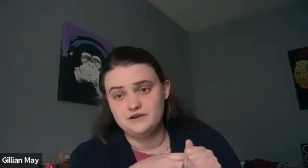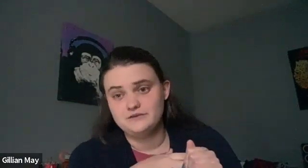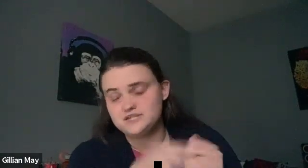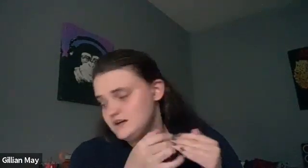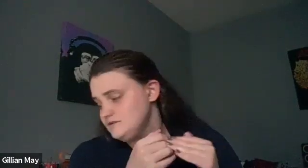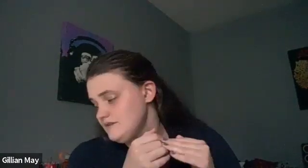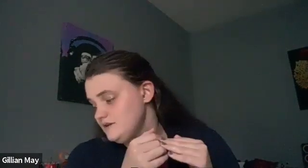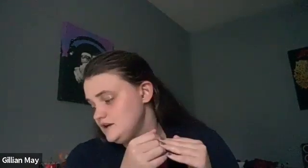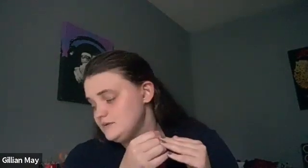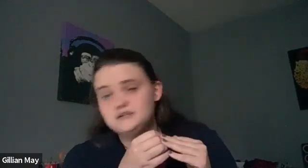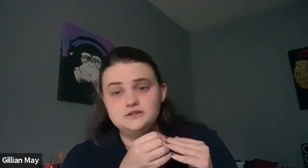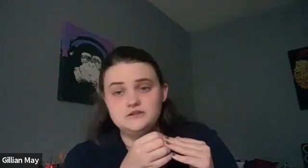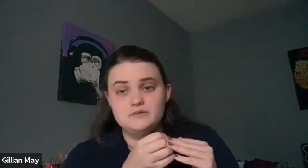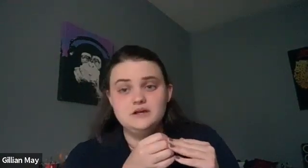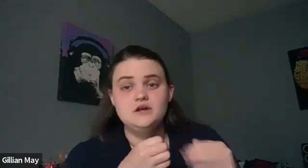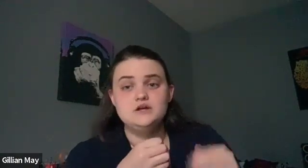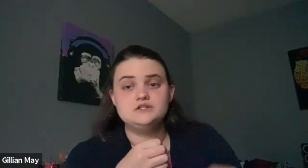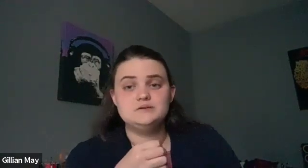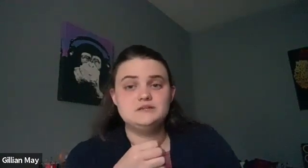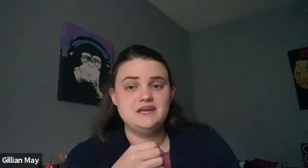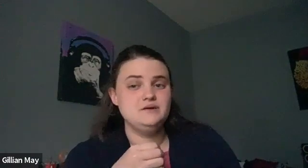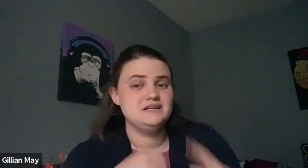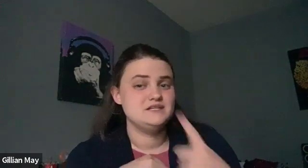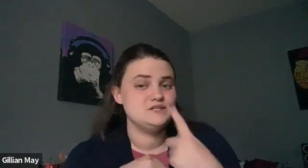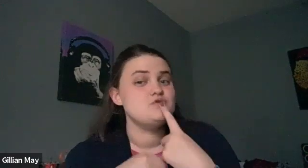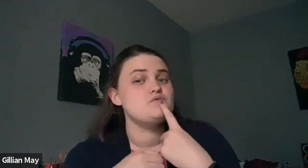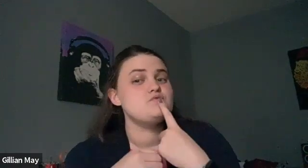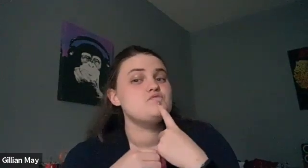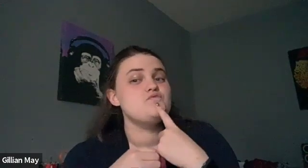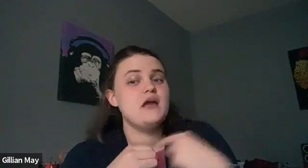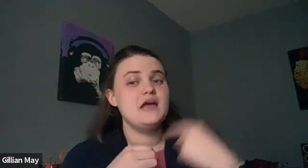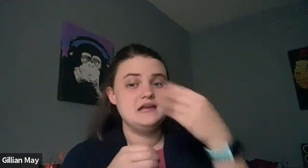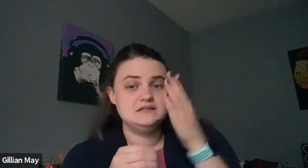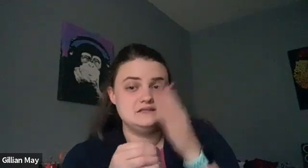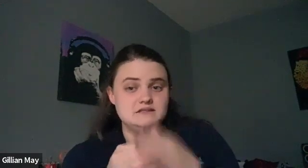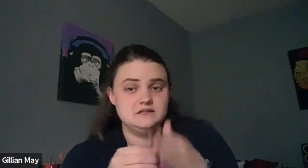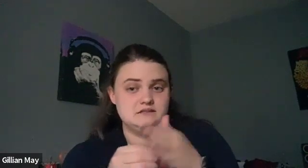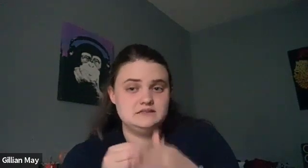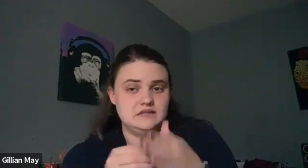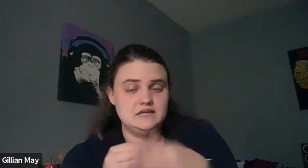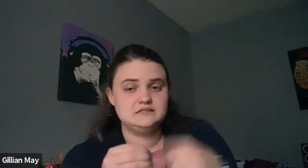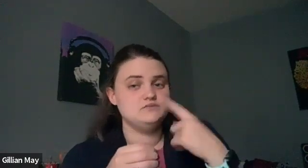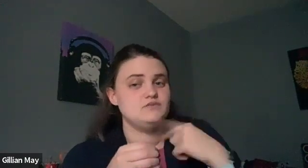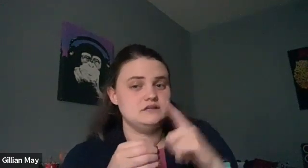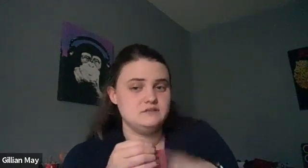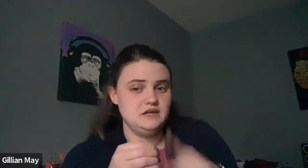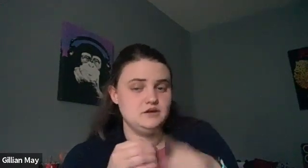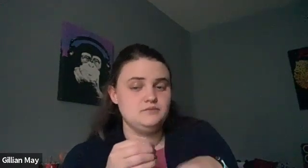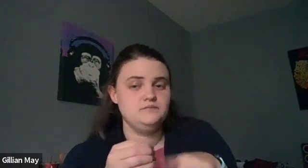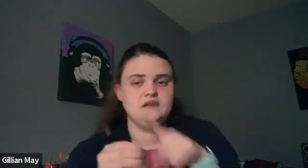which I don't have on here, but I can show you that one. So tomato is red slice, like red tomato. And a lot